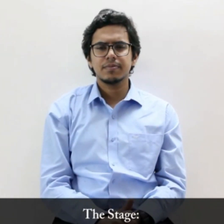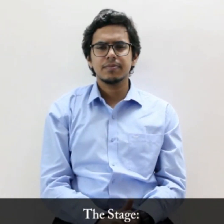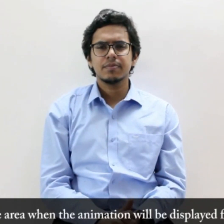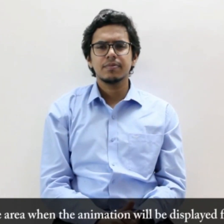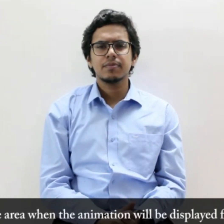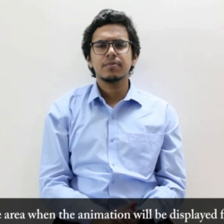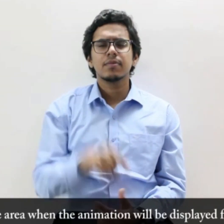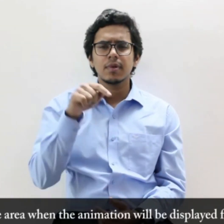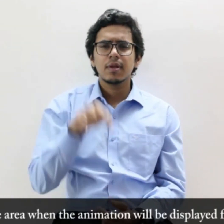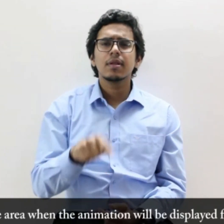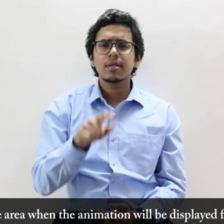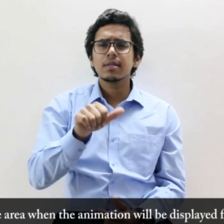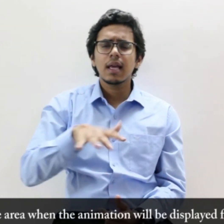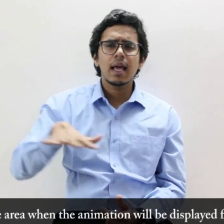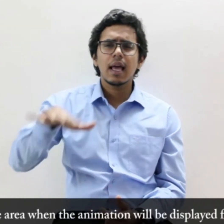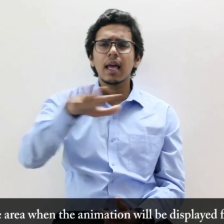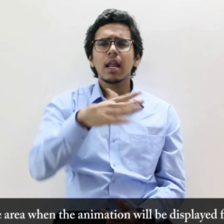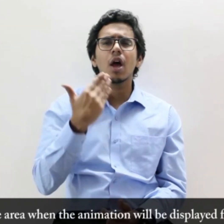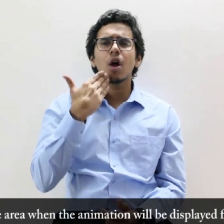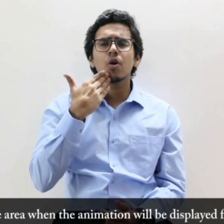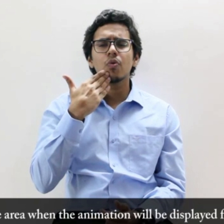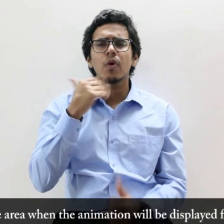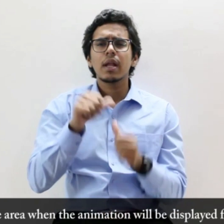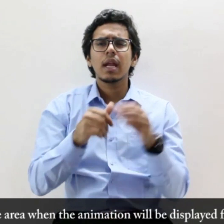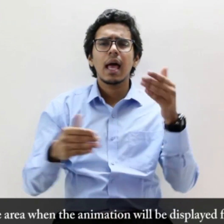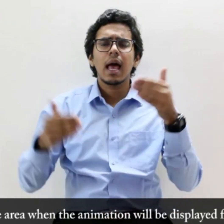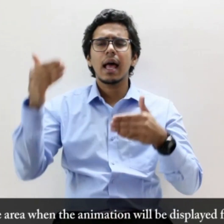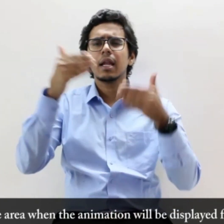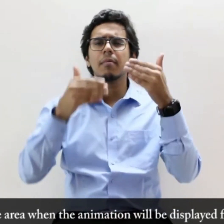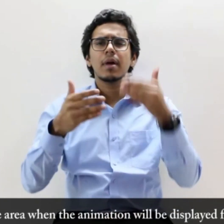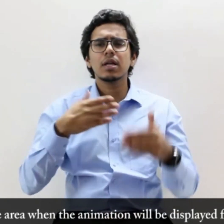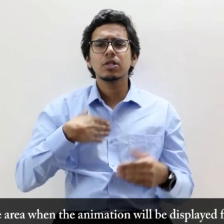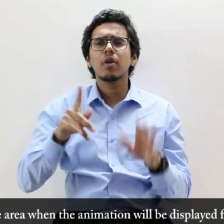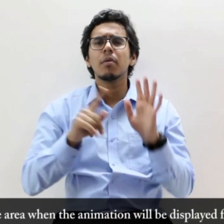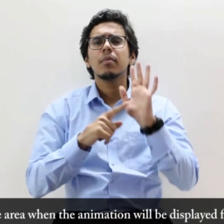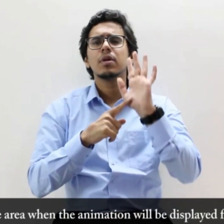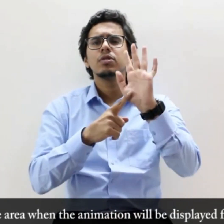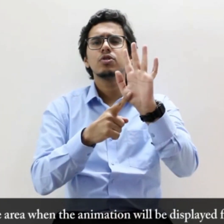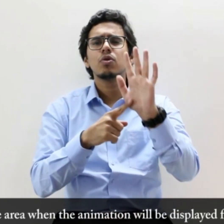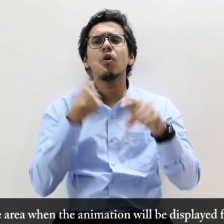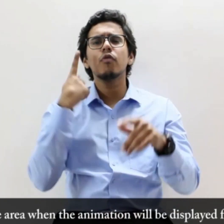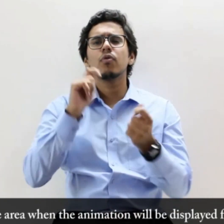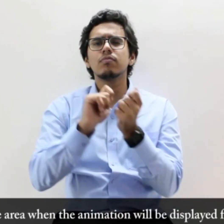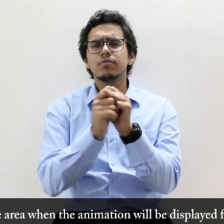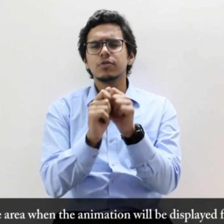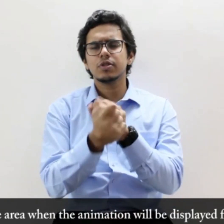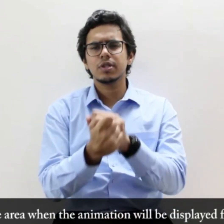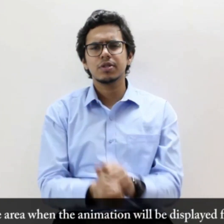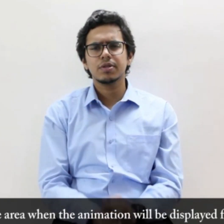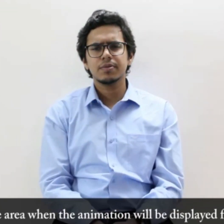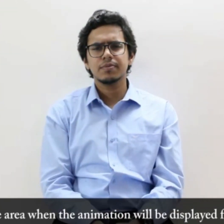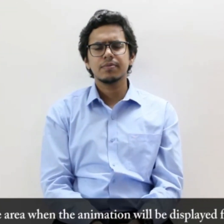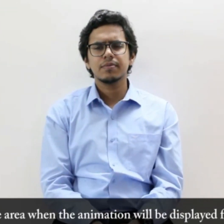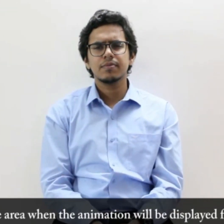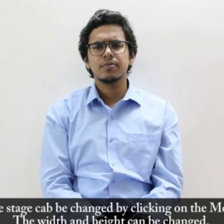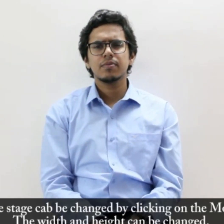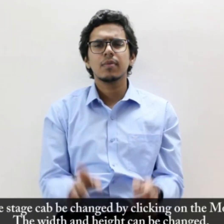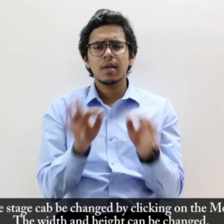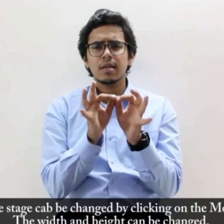This is the area when the animation will be displayed for editing. The size of the